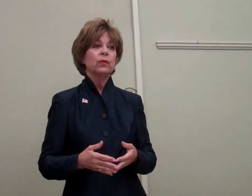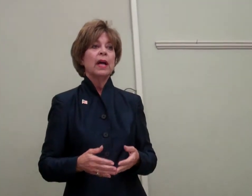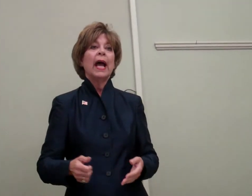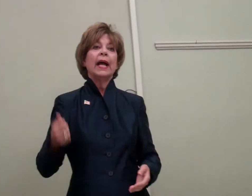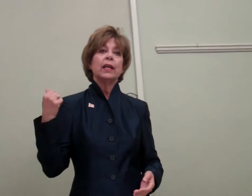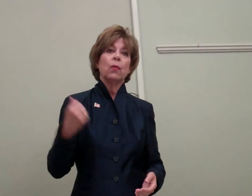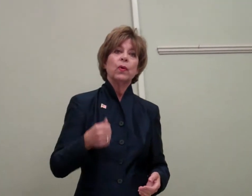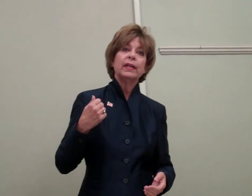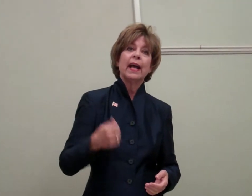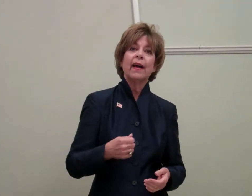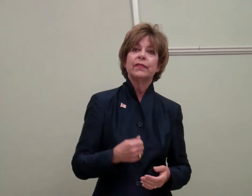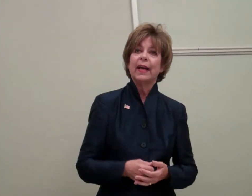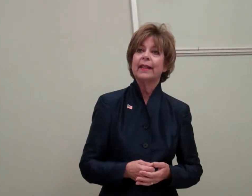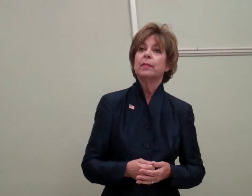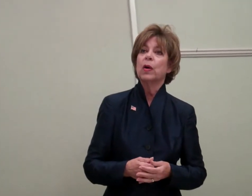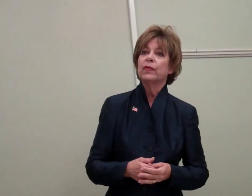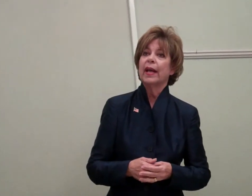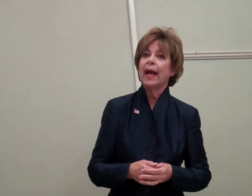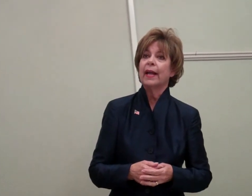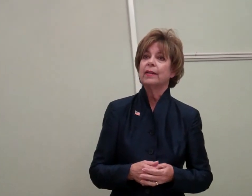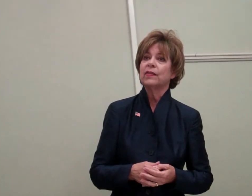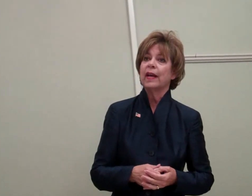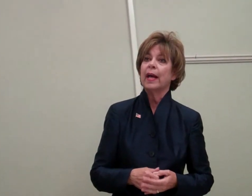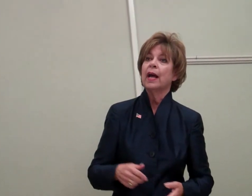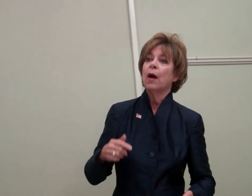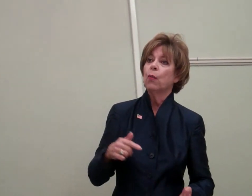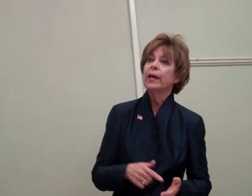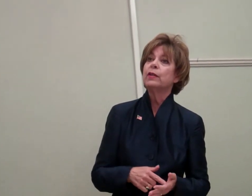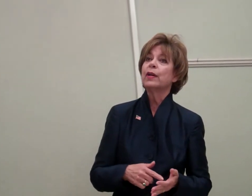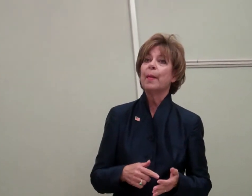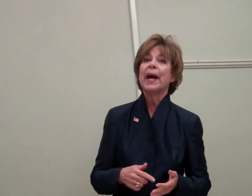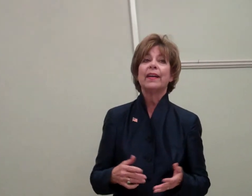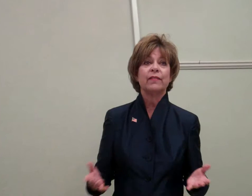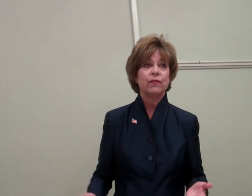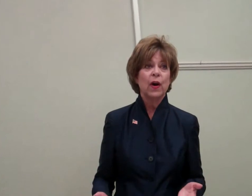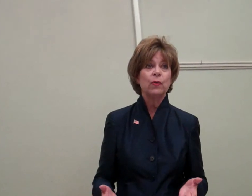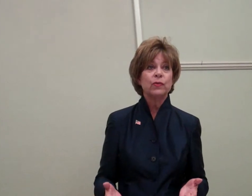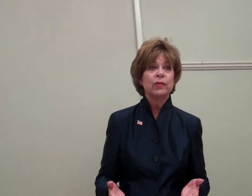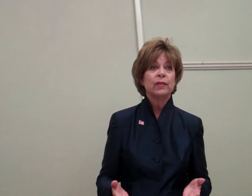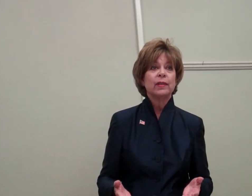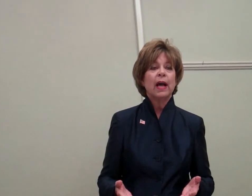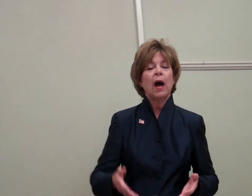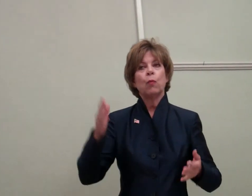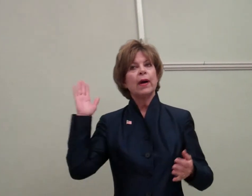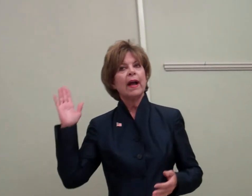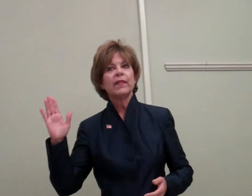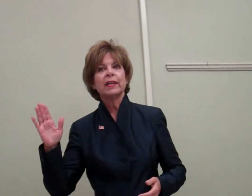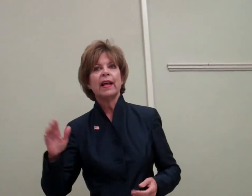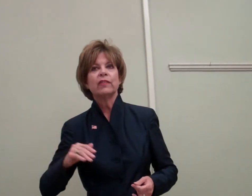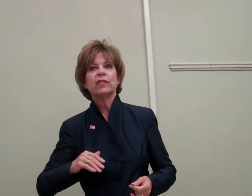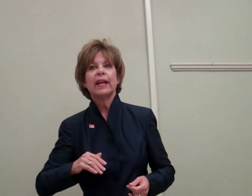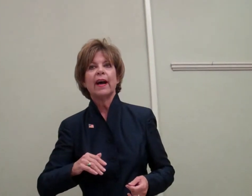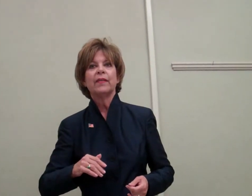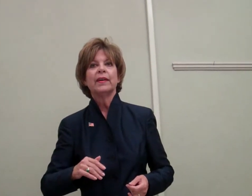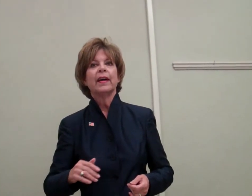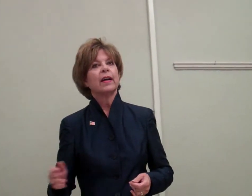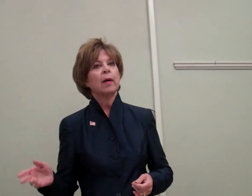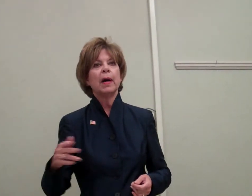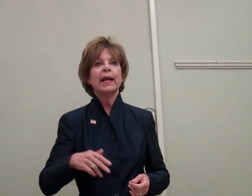you wouldn't have to hit them over the head to say, will you come out and vote? We're having an election now. Come on